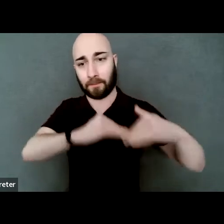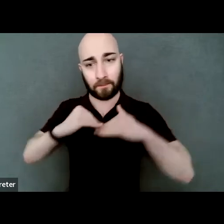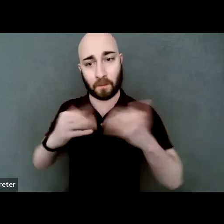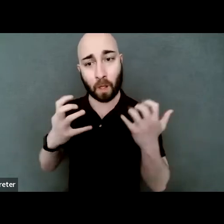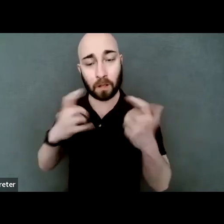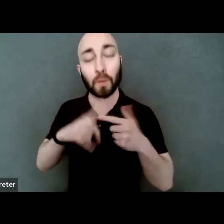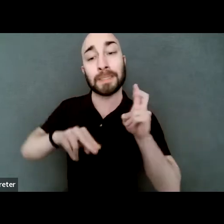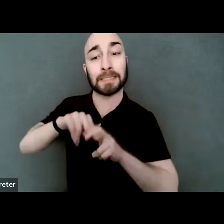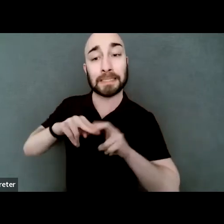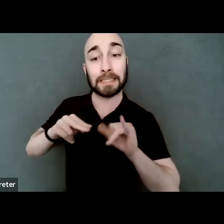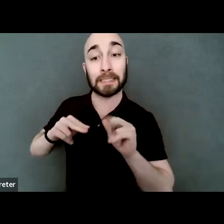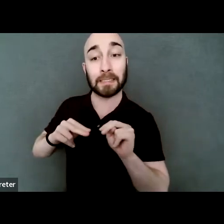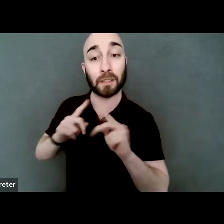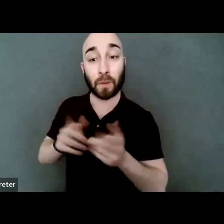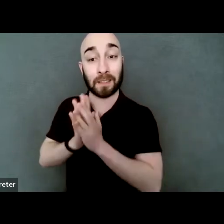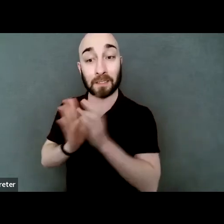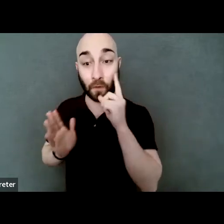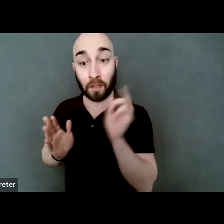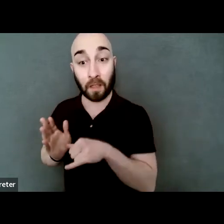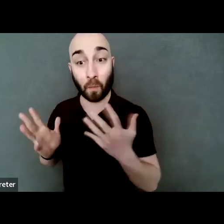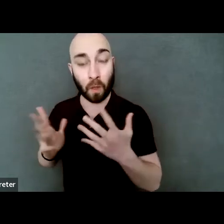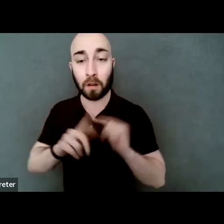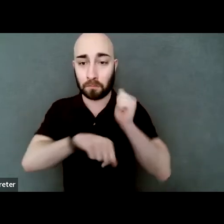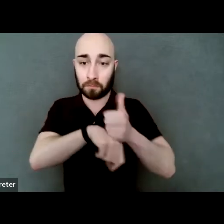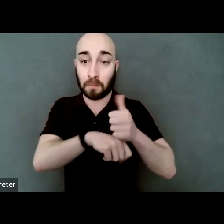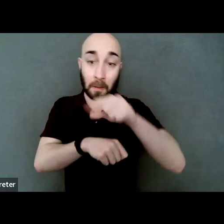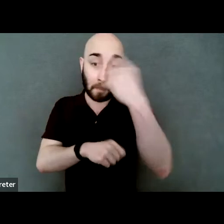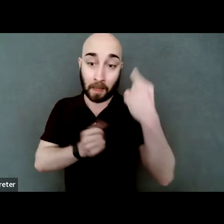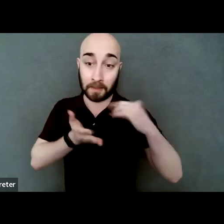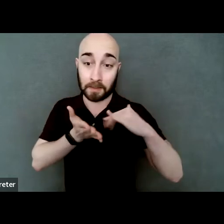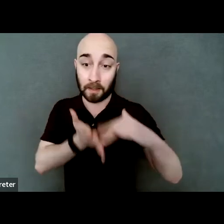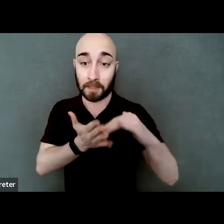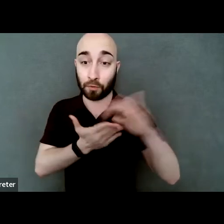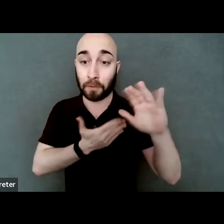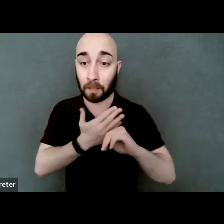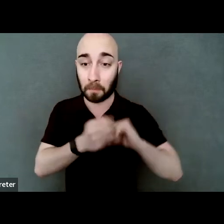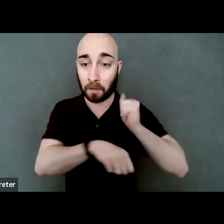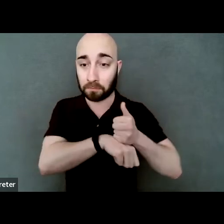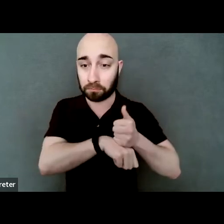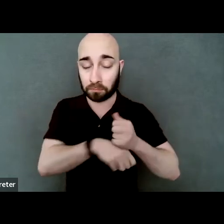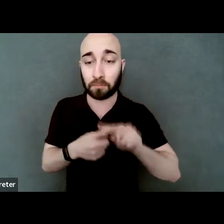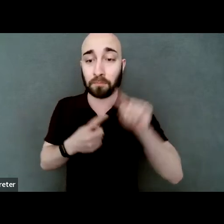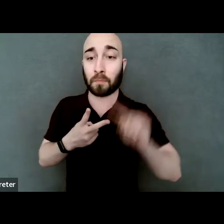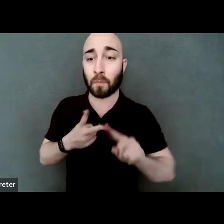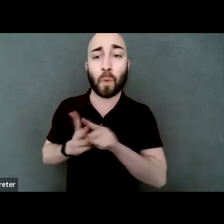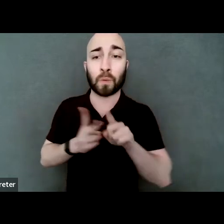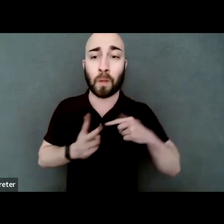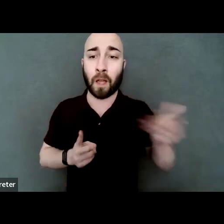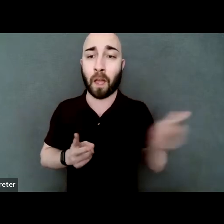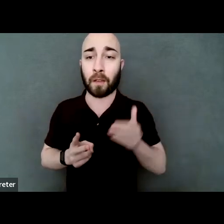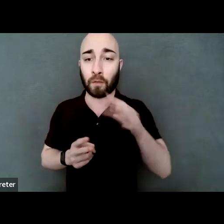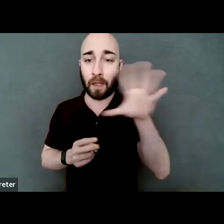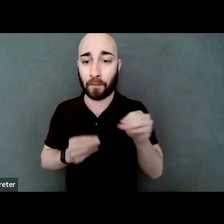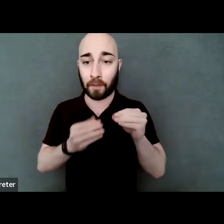that, and the result was there was a Black Studies curriculum that was established, and we also hired